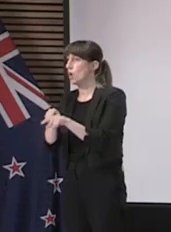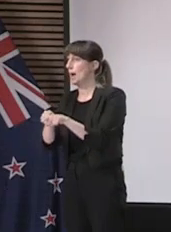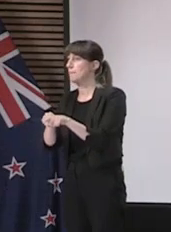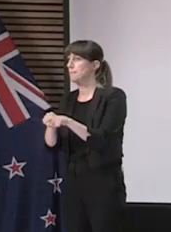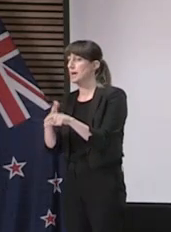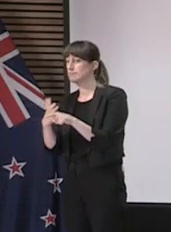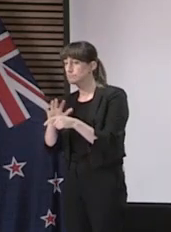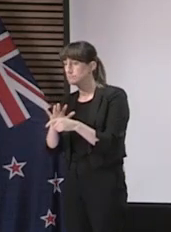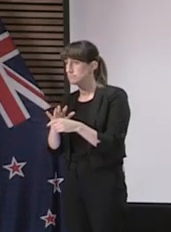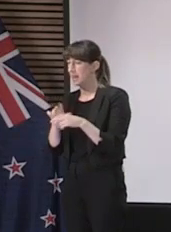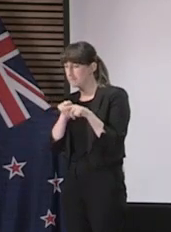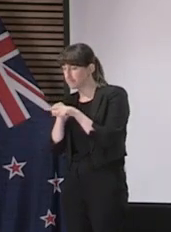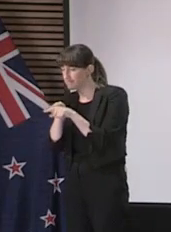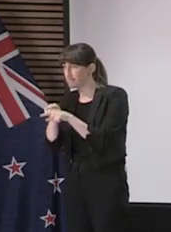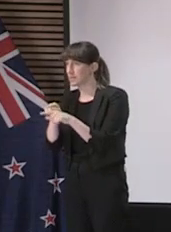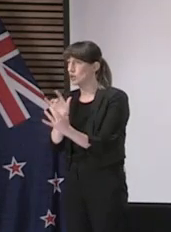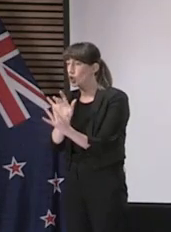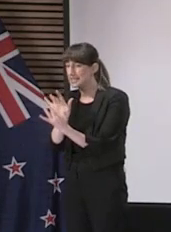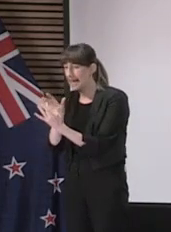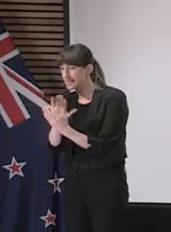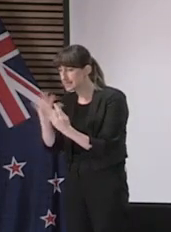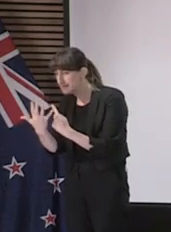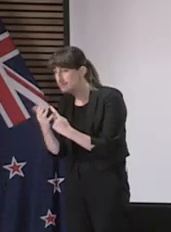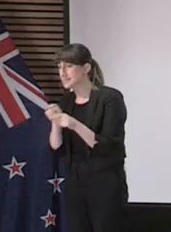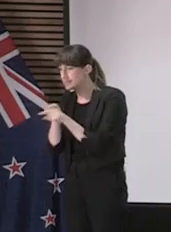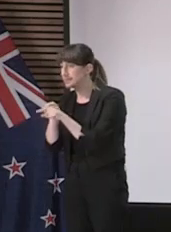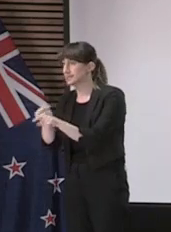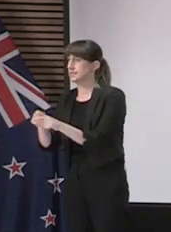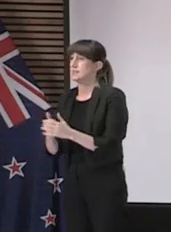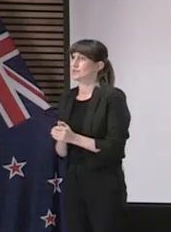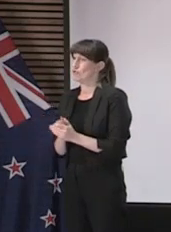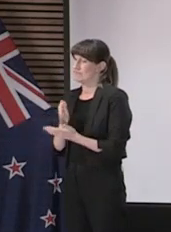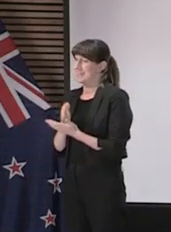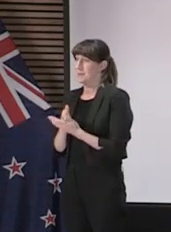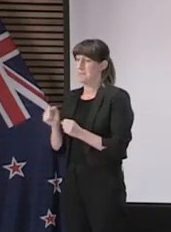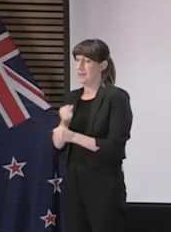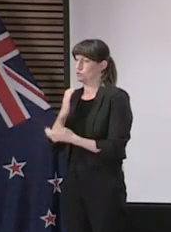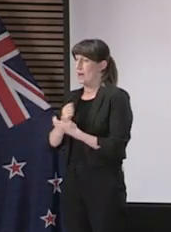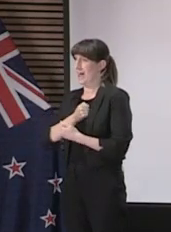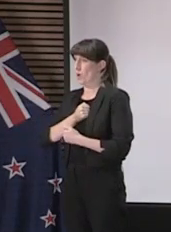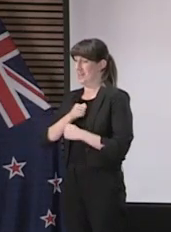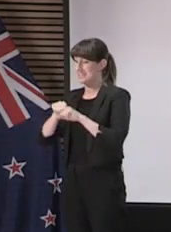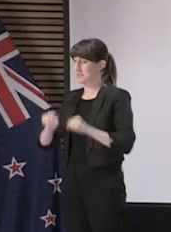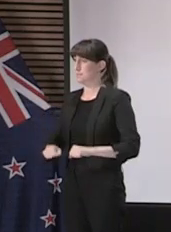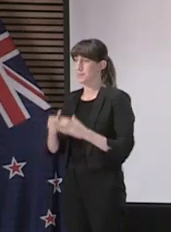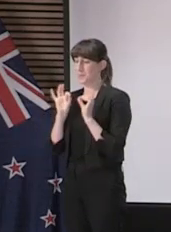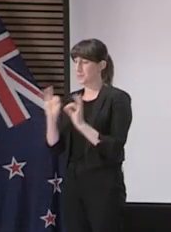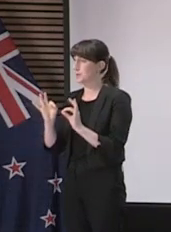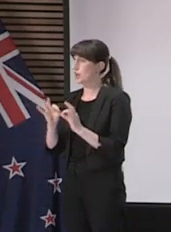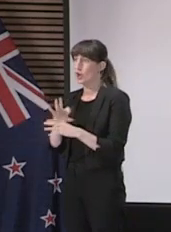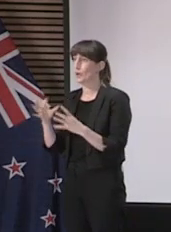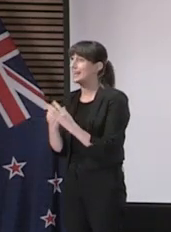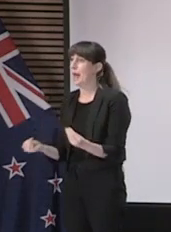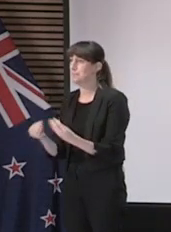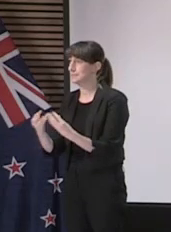we're sort of identifying and filling in any gaps in those processes to make sure they're gold standard. More simply,